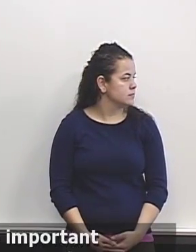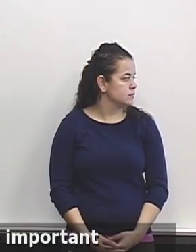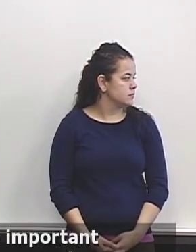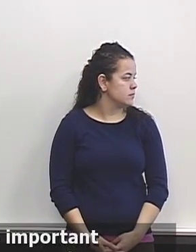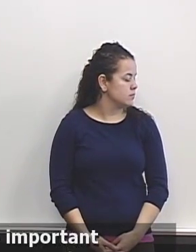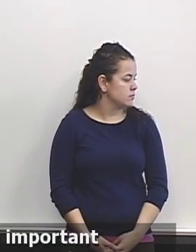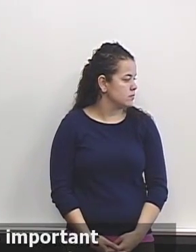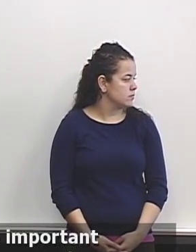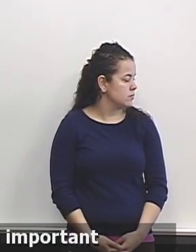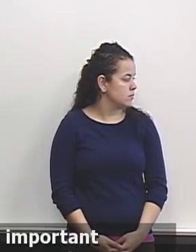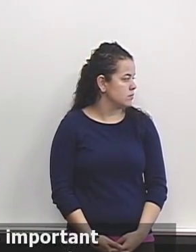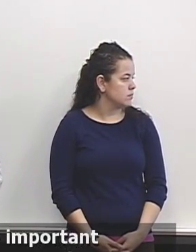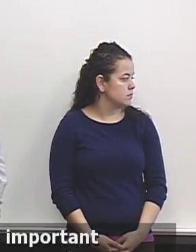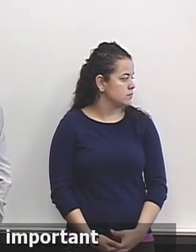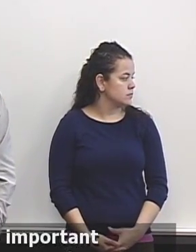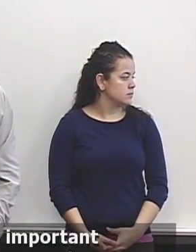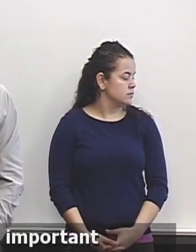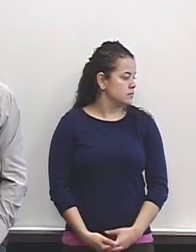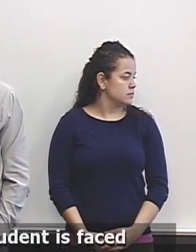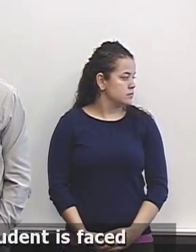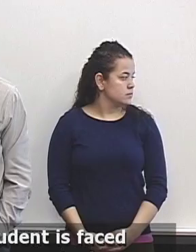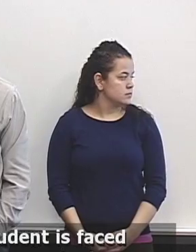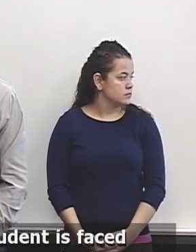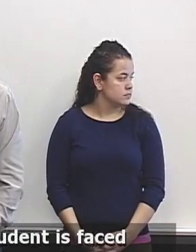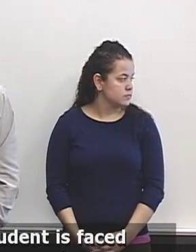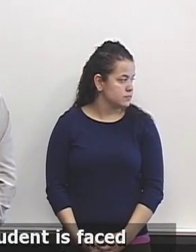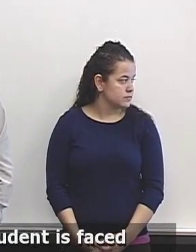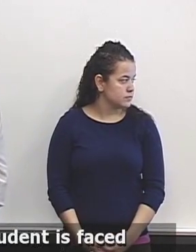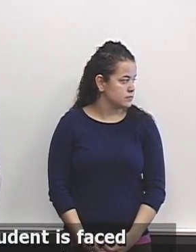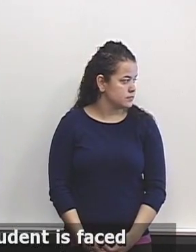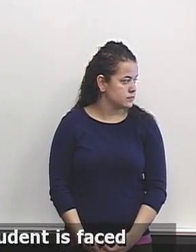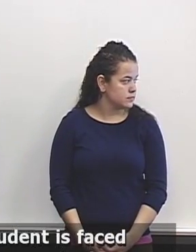It's also important that we remember that